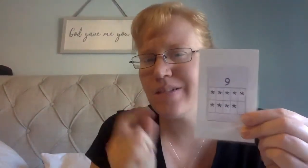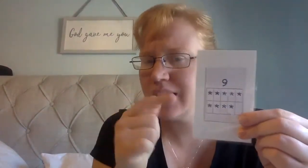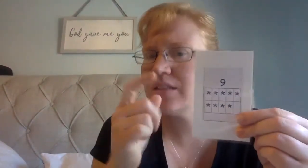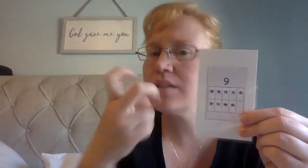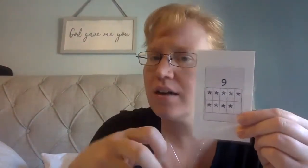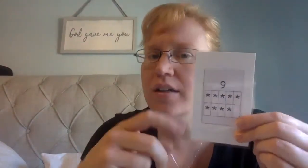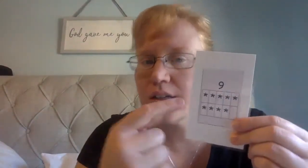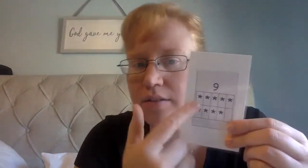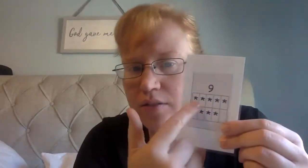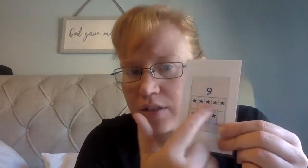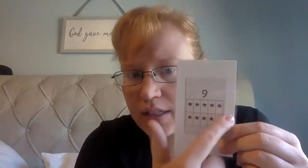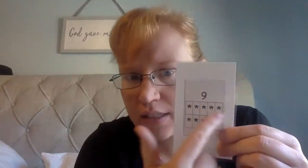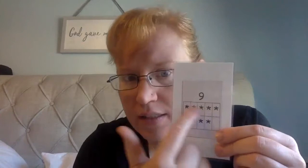This is harder. This